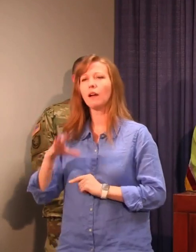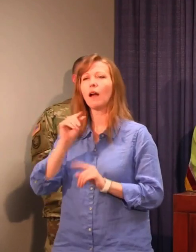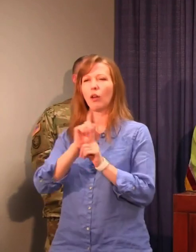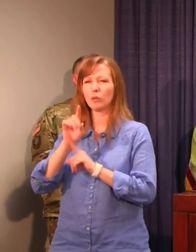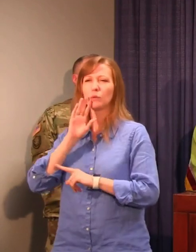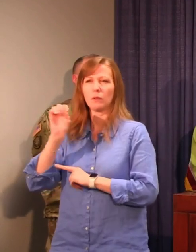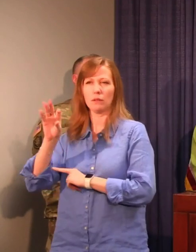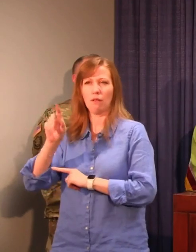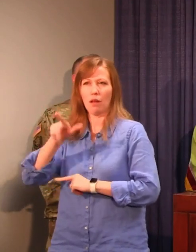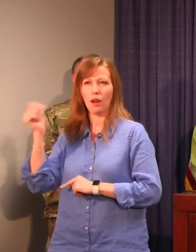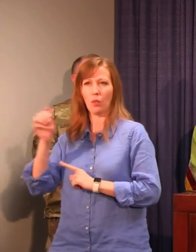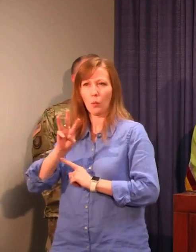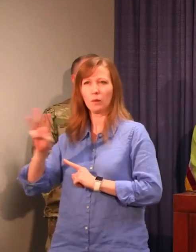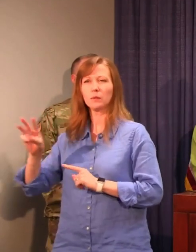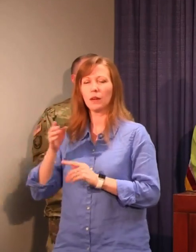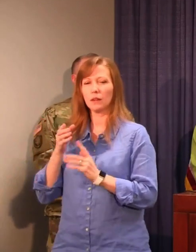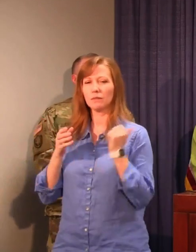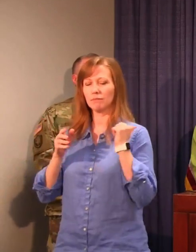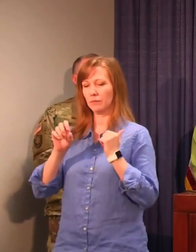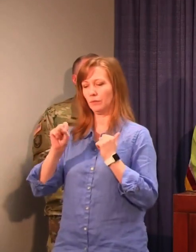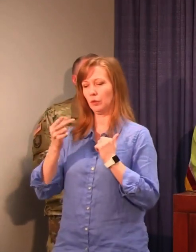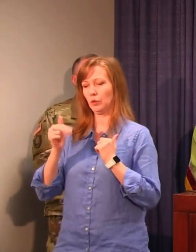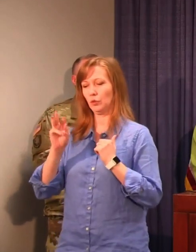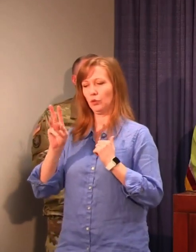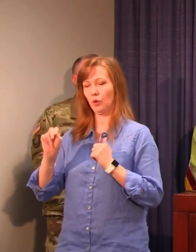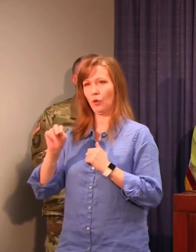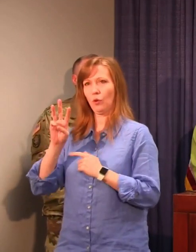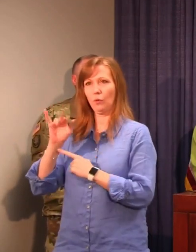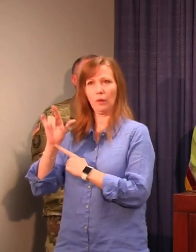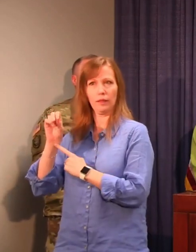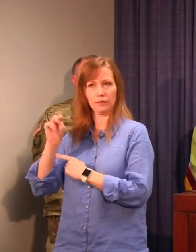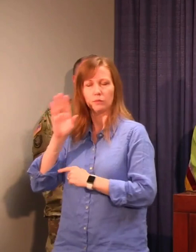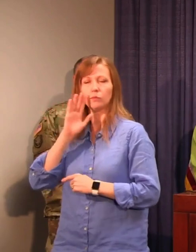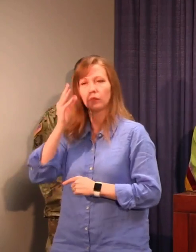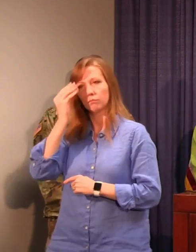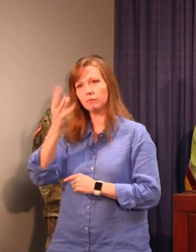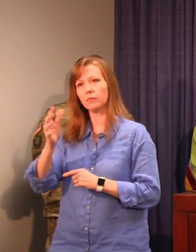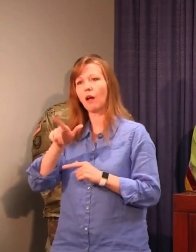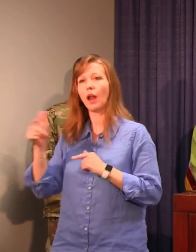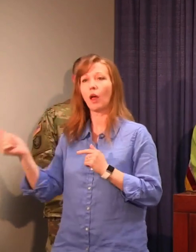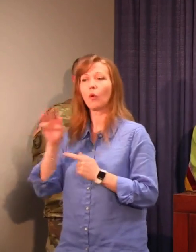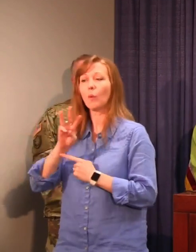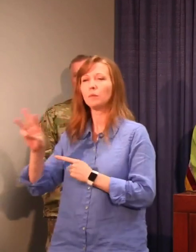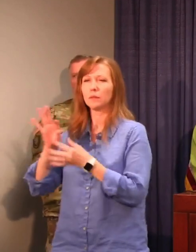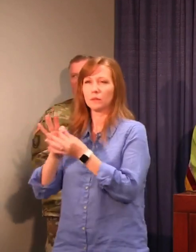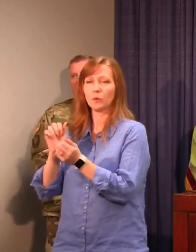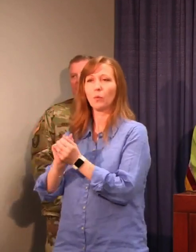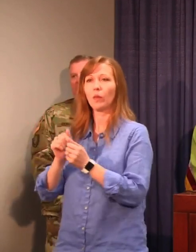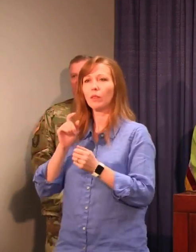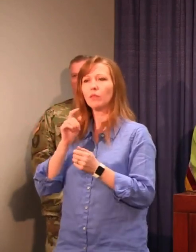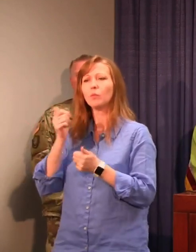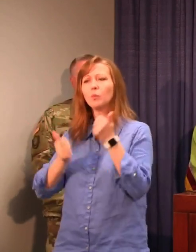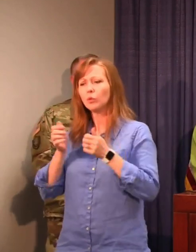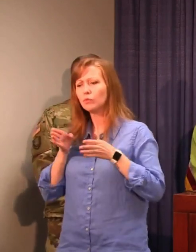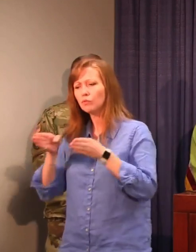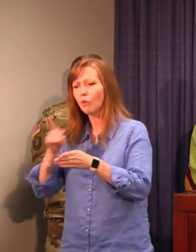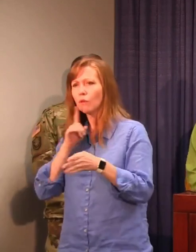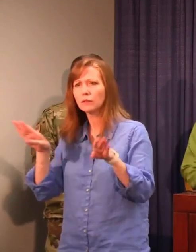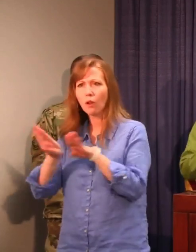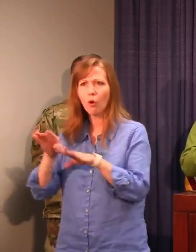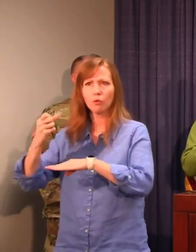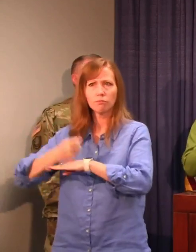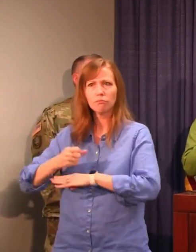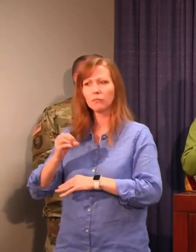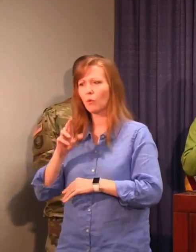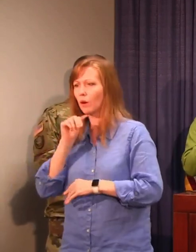just a moment by Shawn Wilson in order to access information with respect to road closures. So with that, I'm going to ask